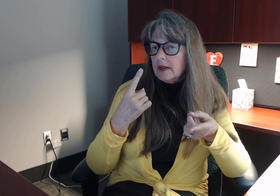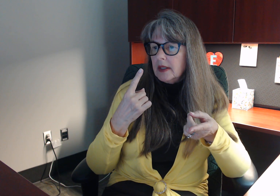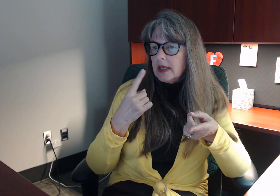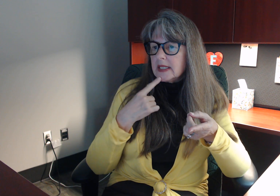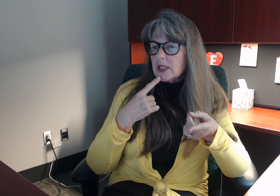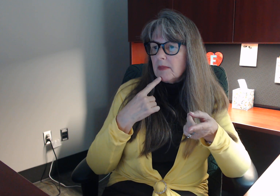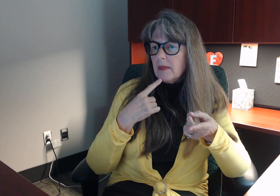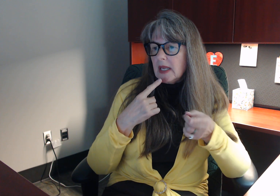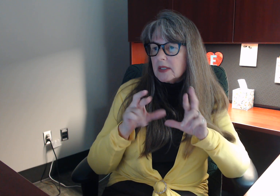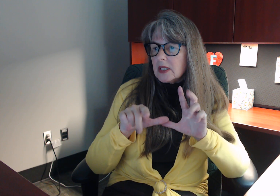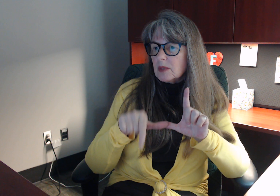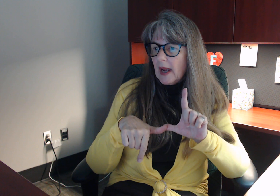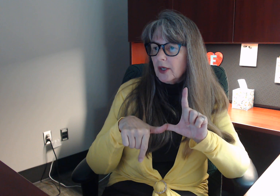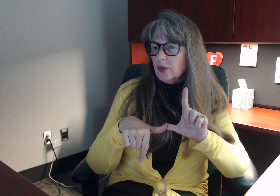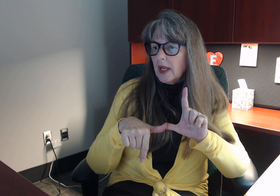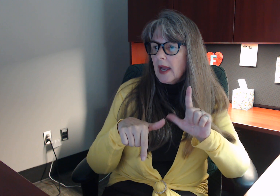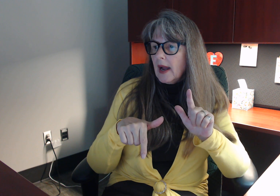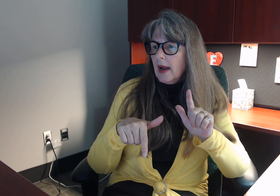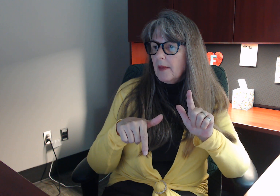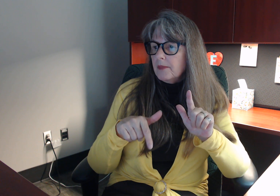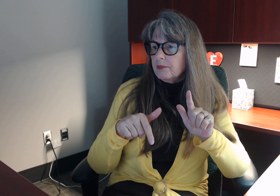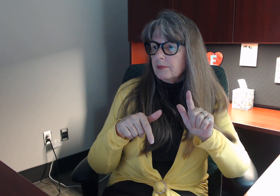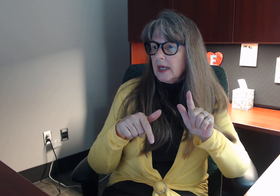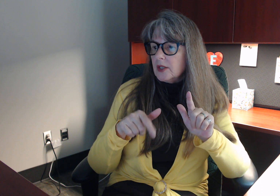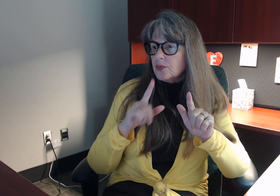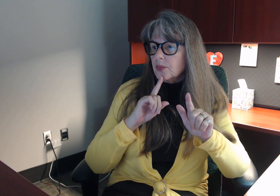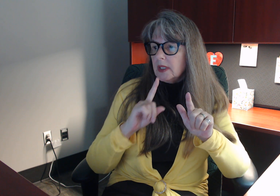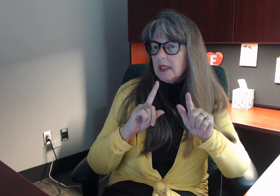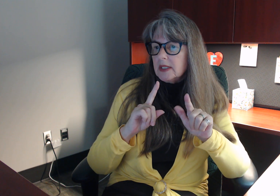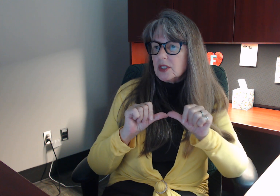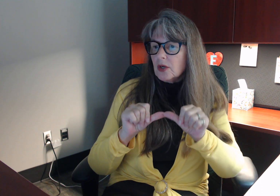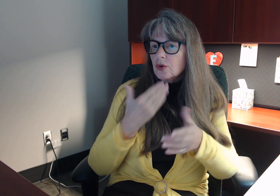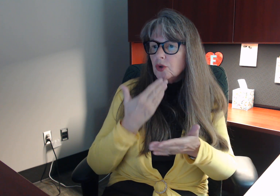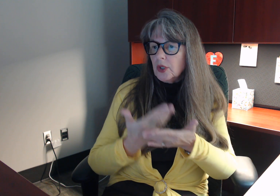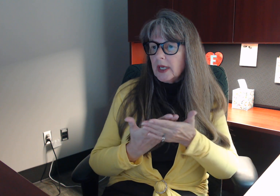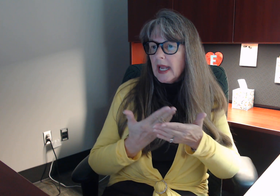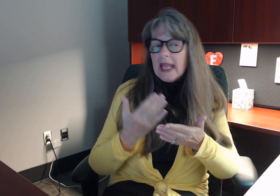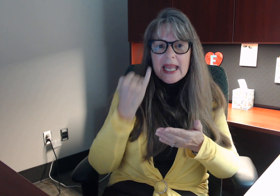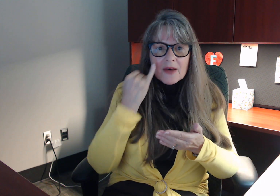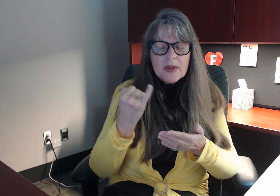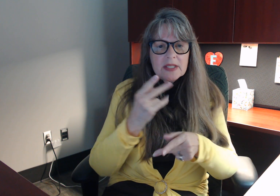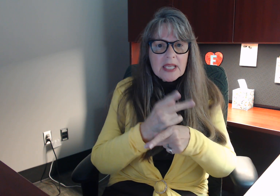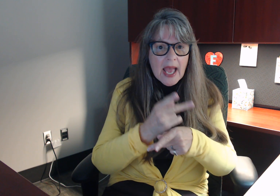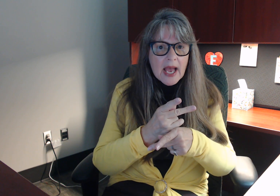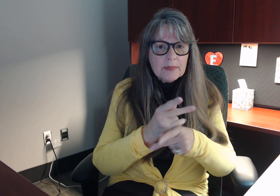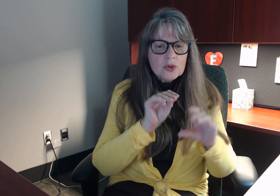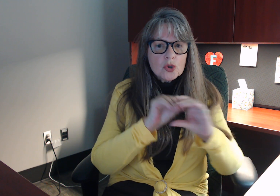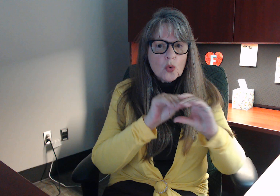it says that maybe it's expired, but it's really still good if it's kept